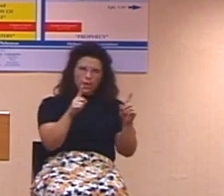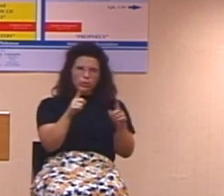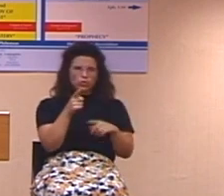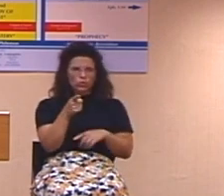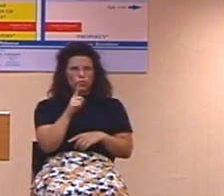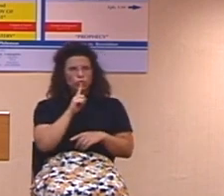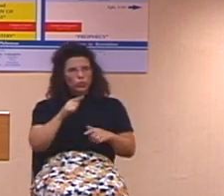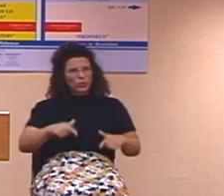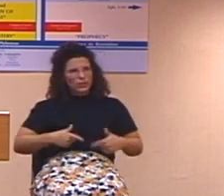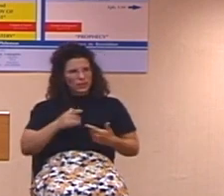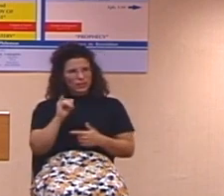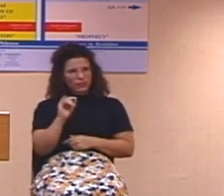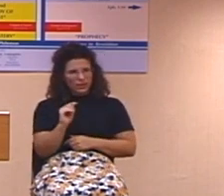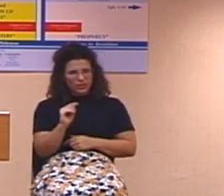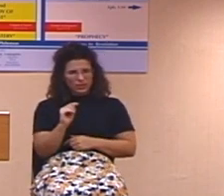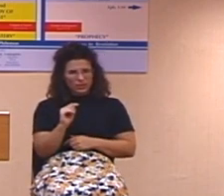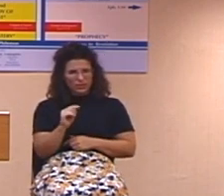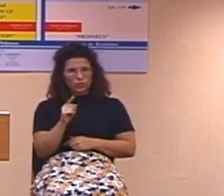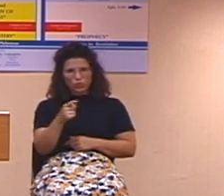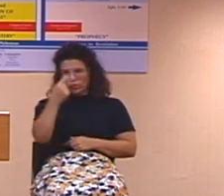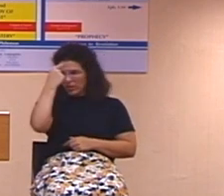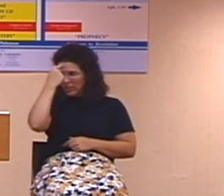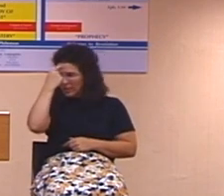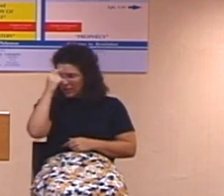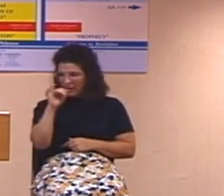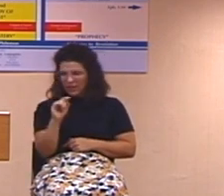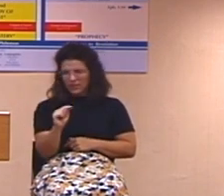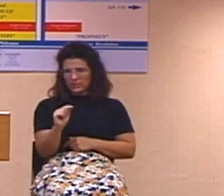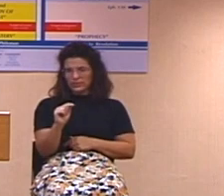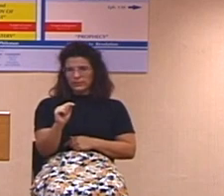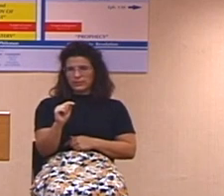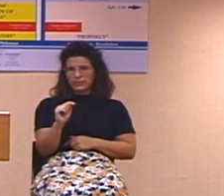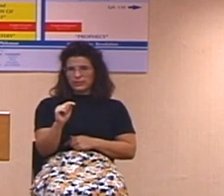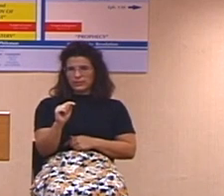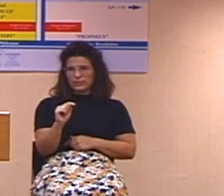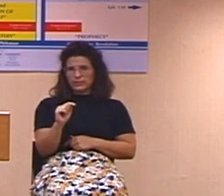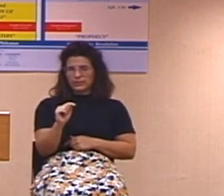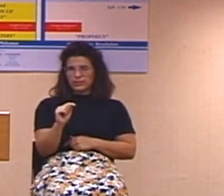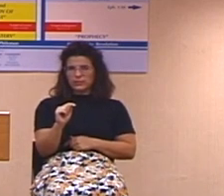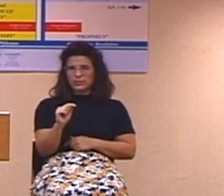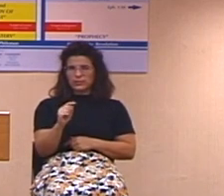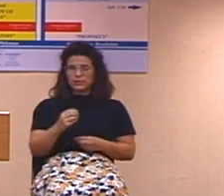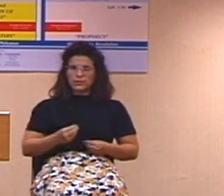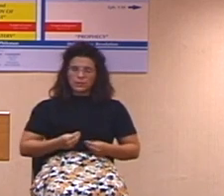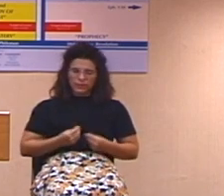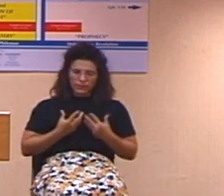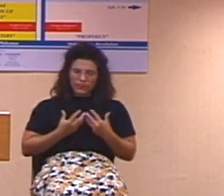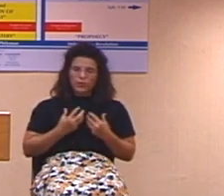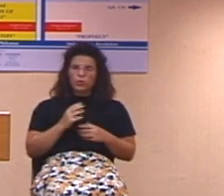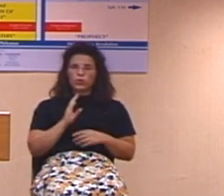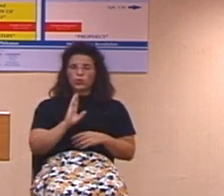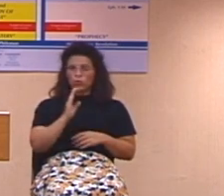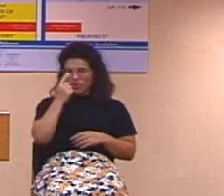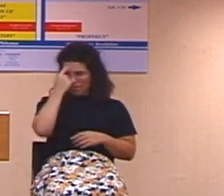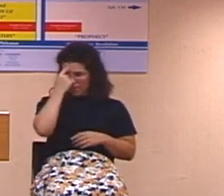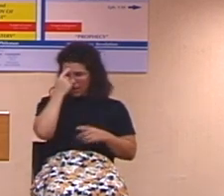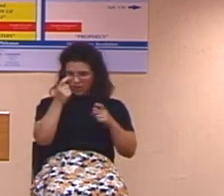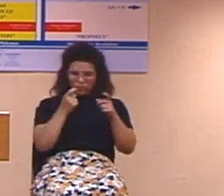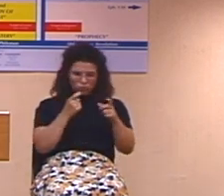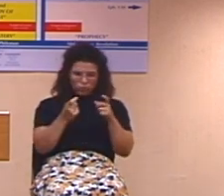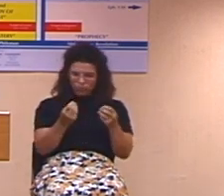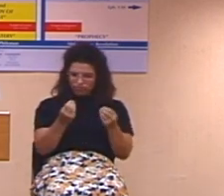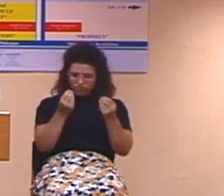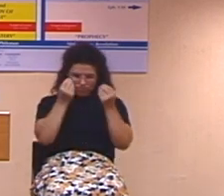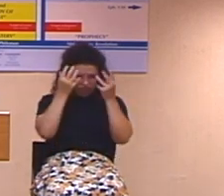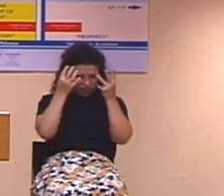you live it? Do you think it? Does it fill your mind? Does it grip your mind? Does